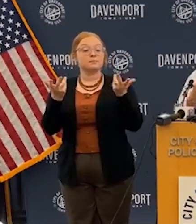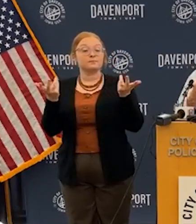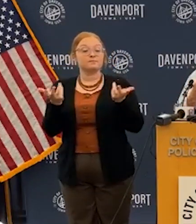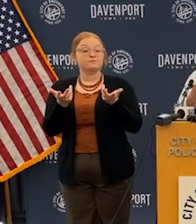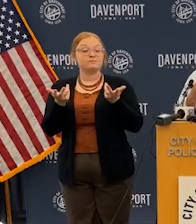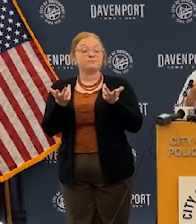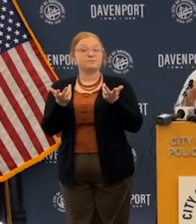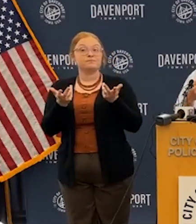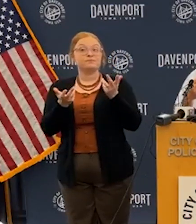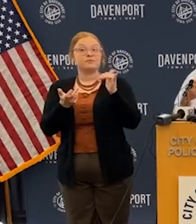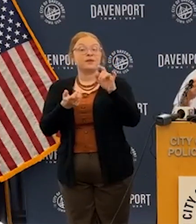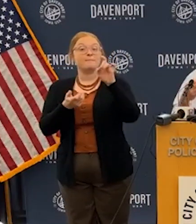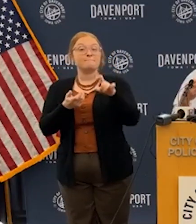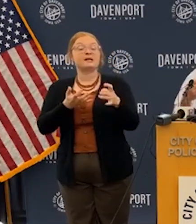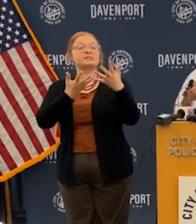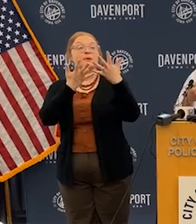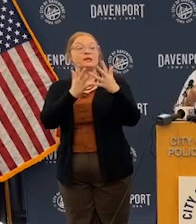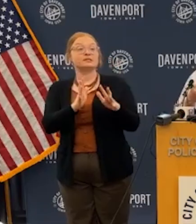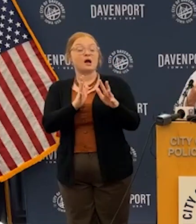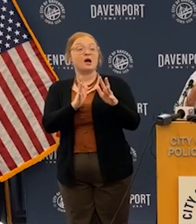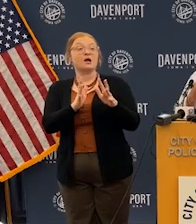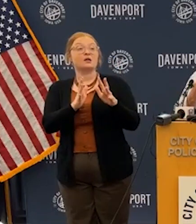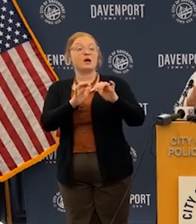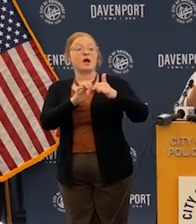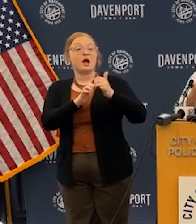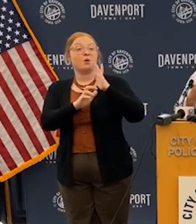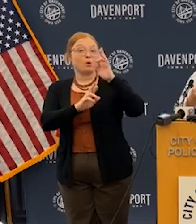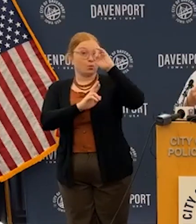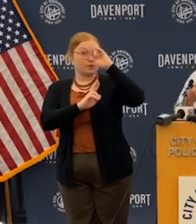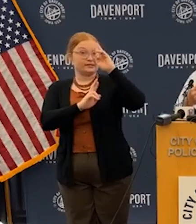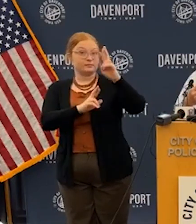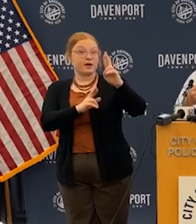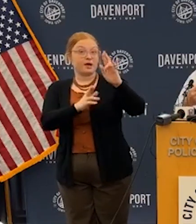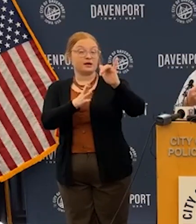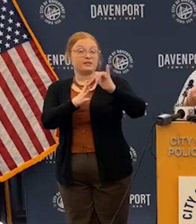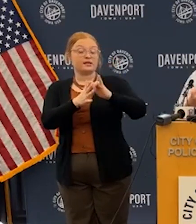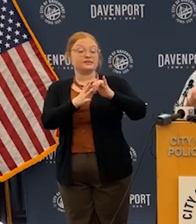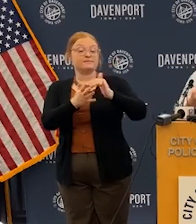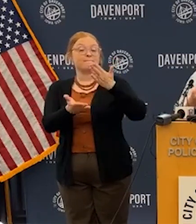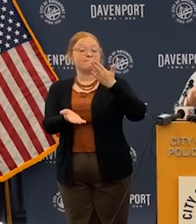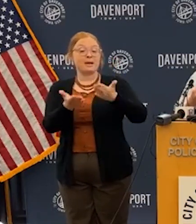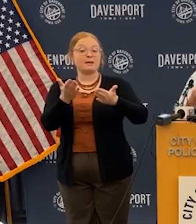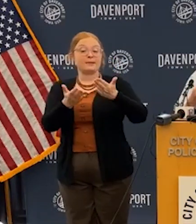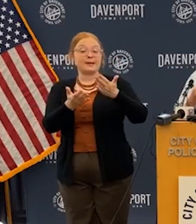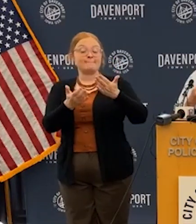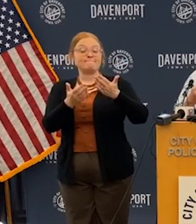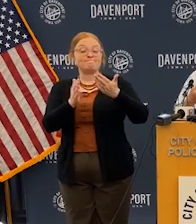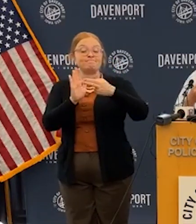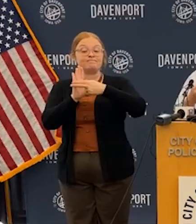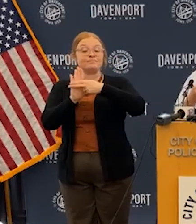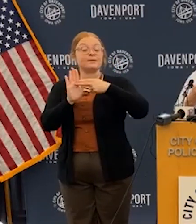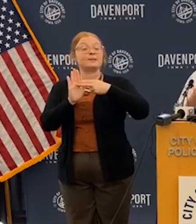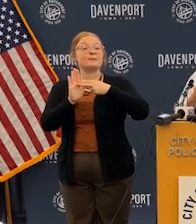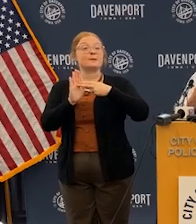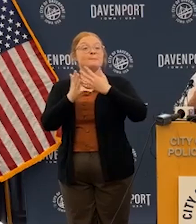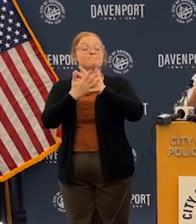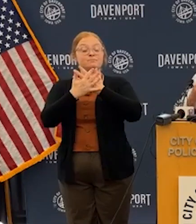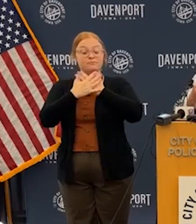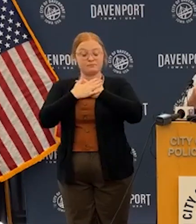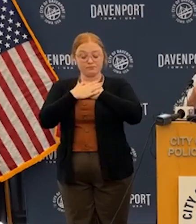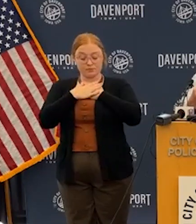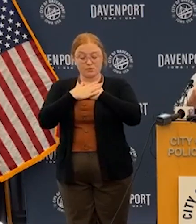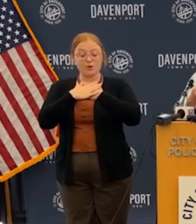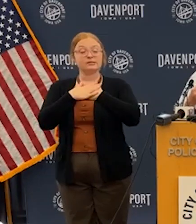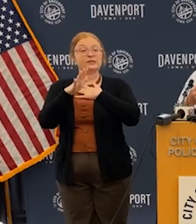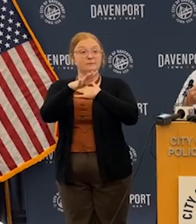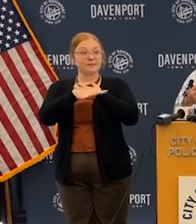way that it respects that this is a resting place and that we have to take this down in a way when